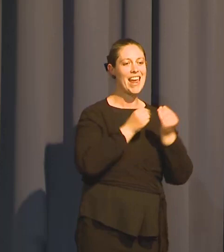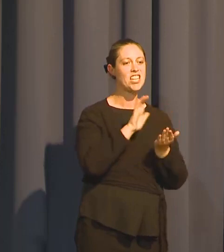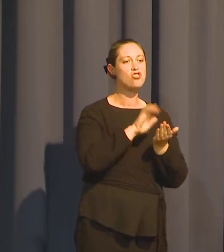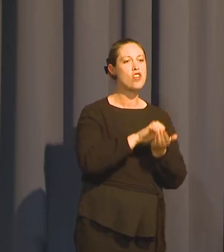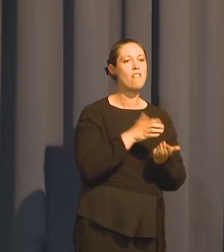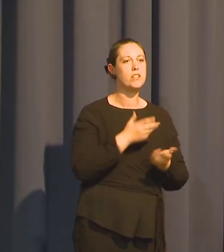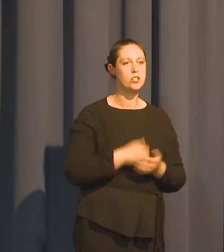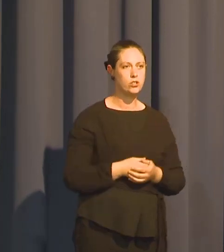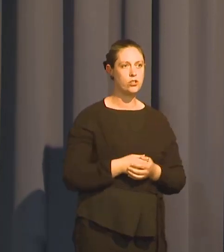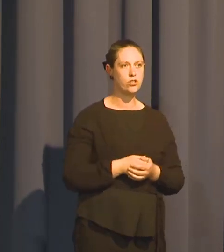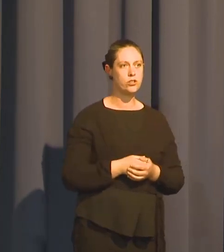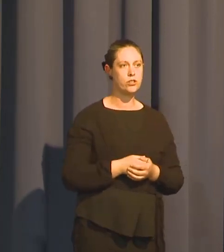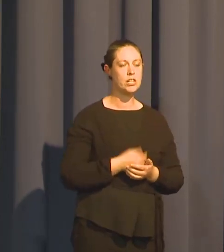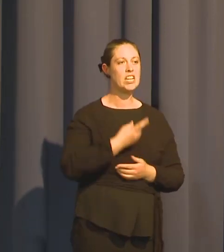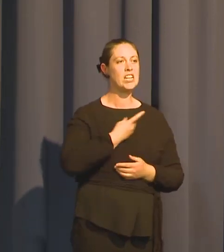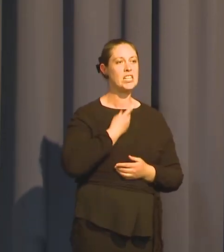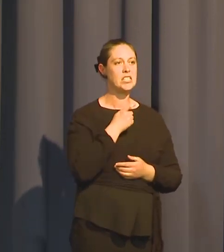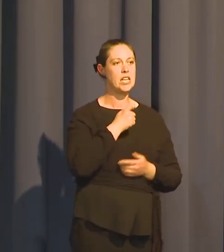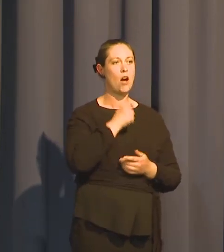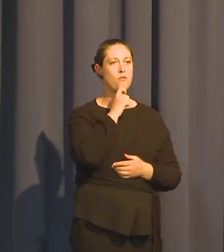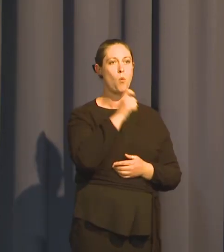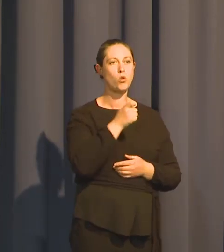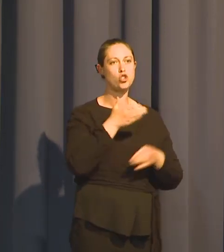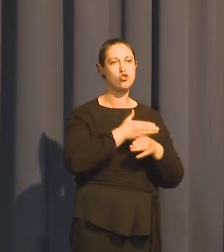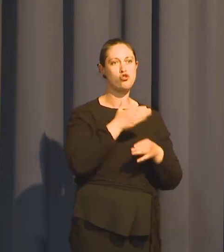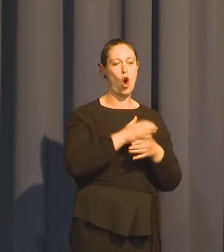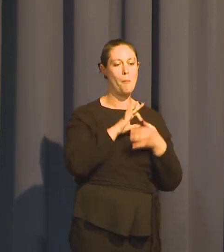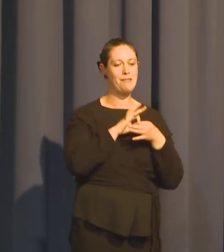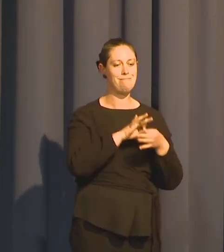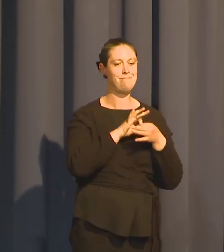shellfish and a self-reported high-risk job.